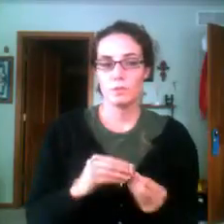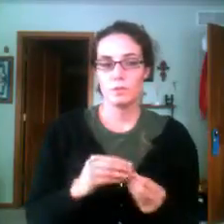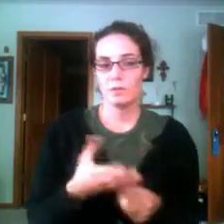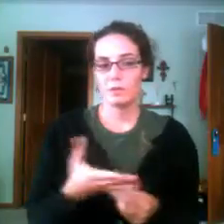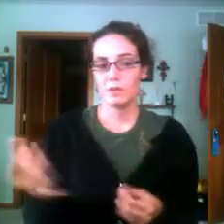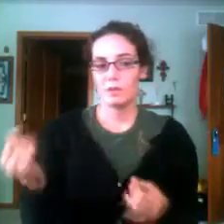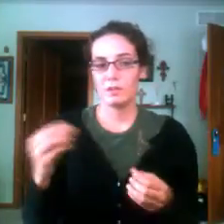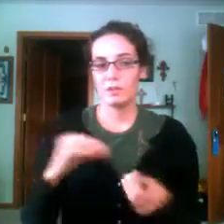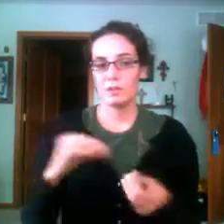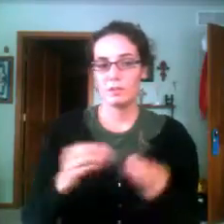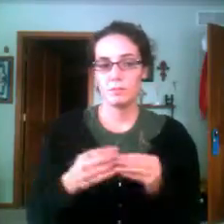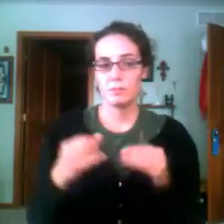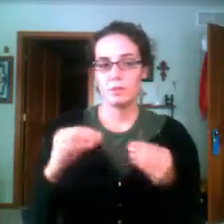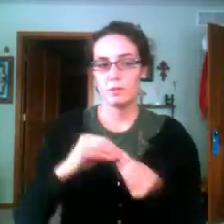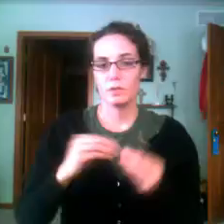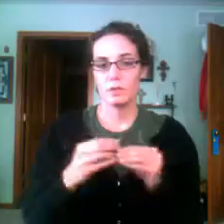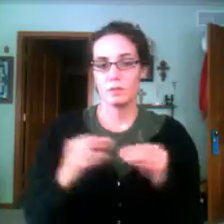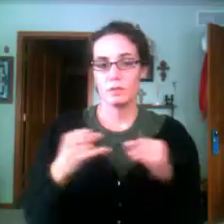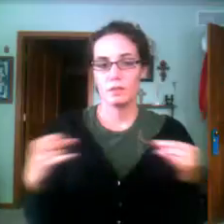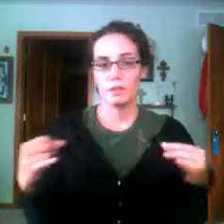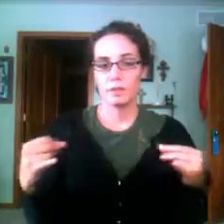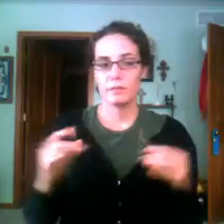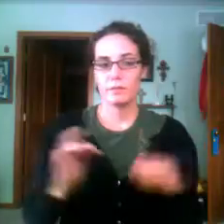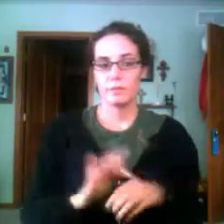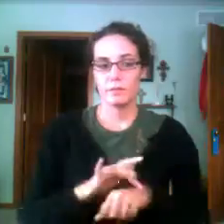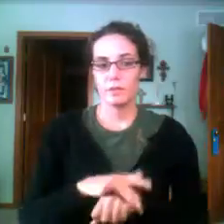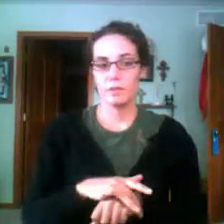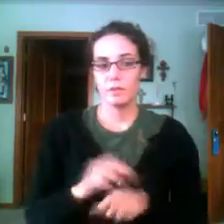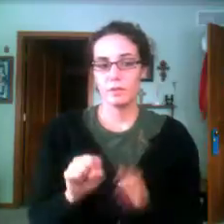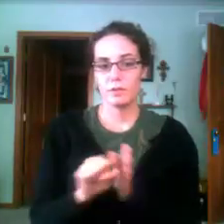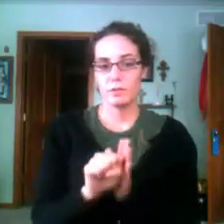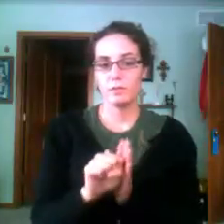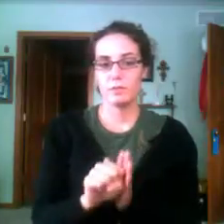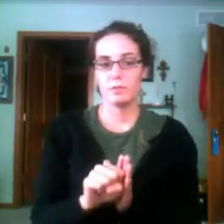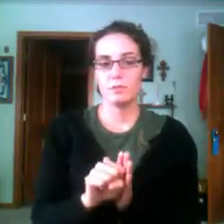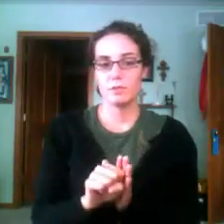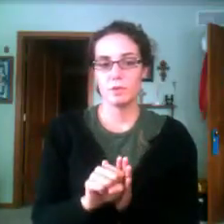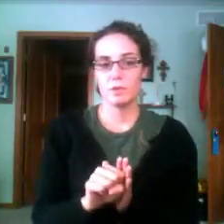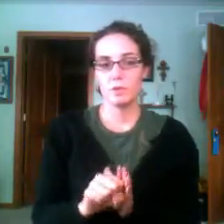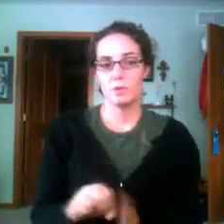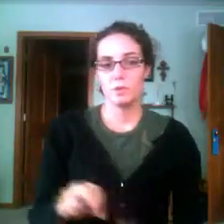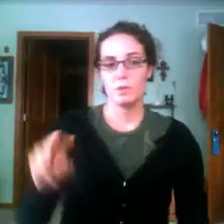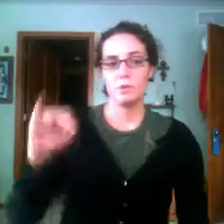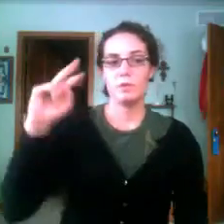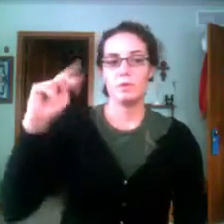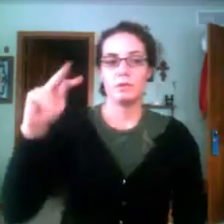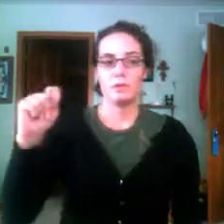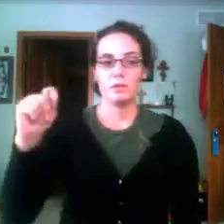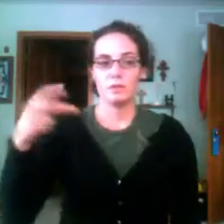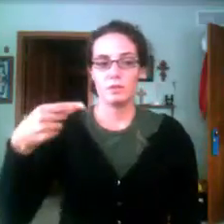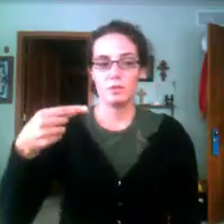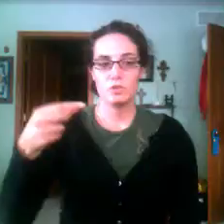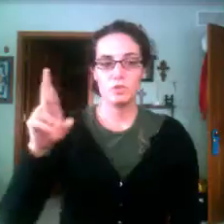on a number line. So earlier we talked about how to represent on a number line a specific integer or a fraction, a rational